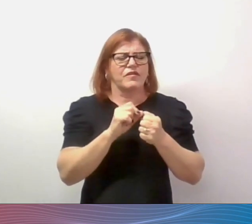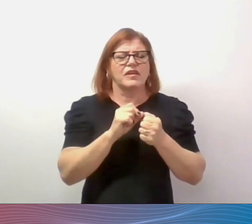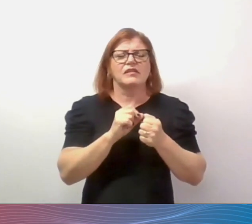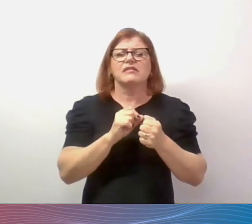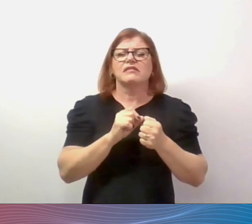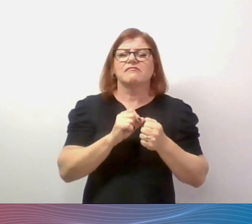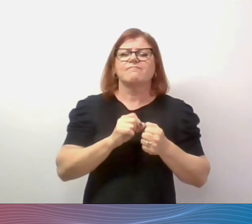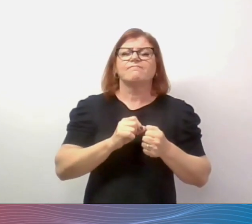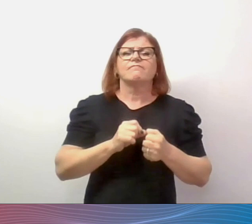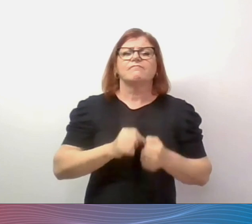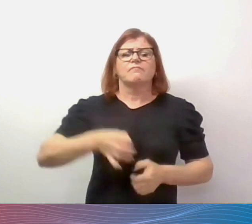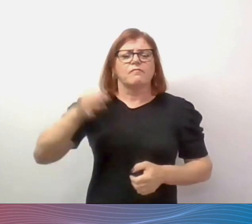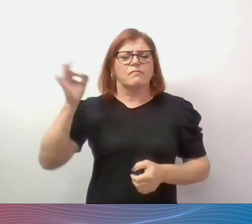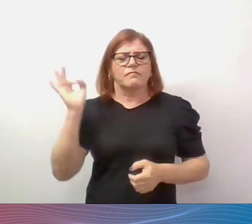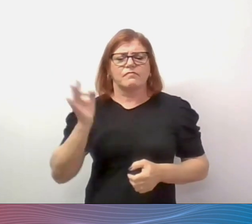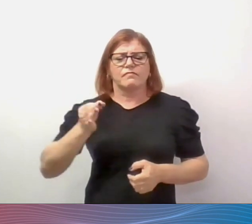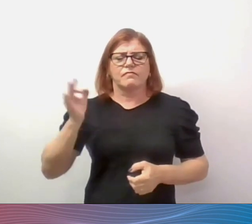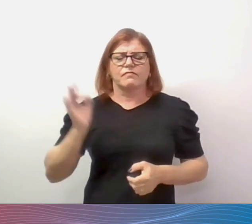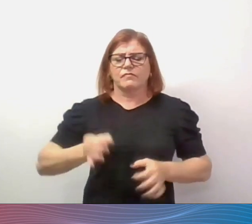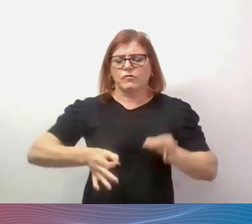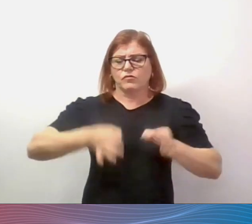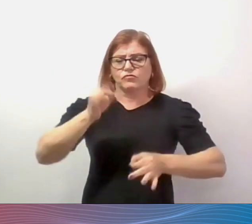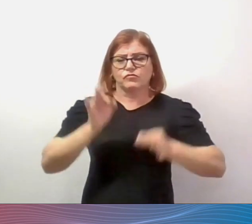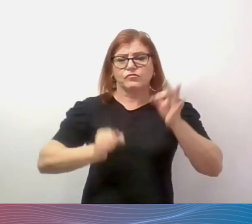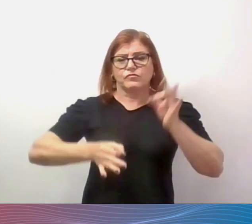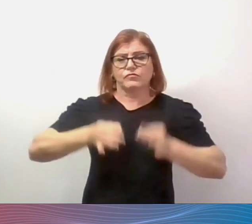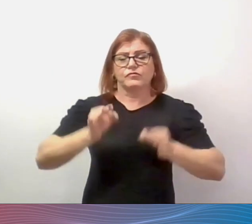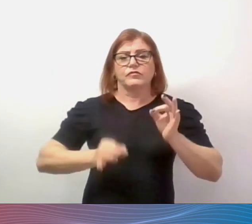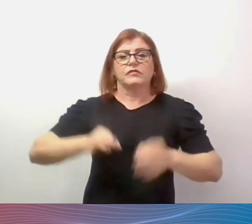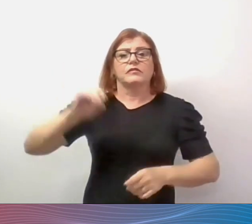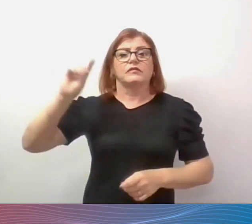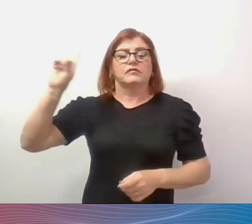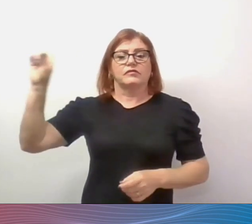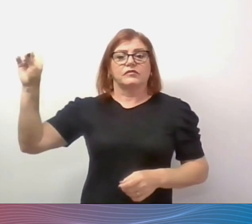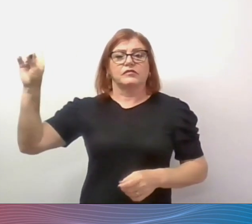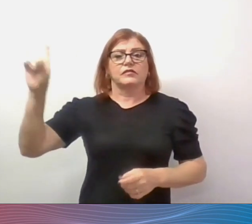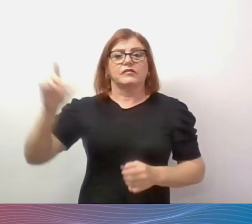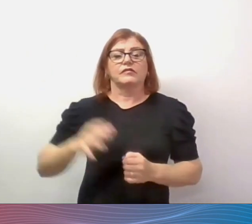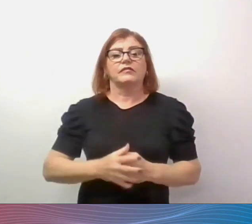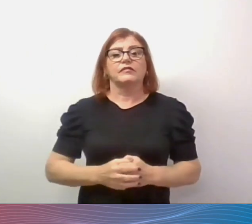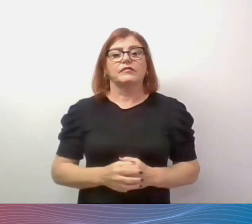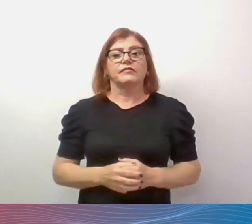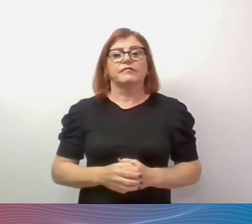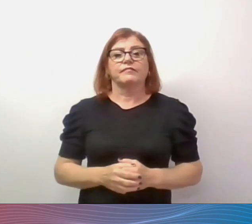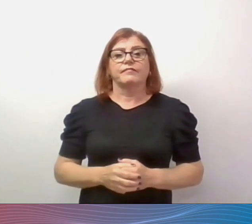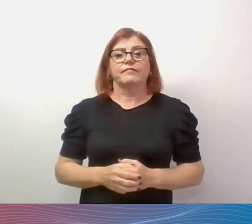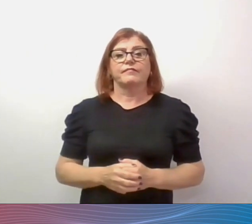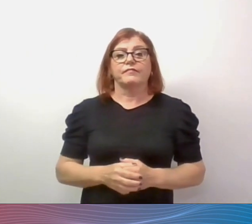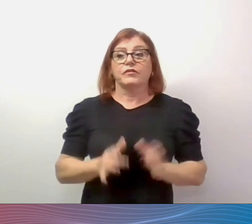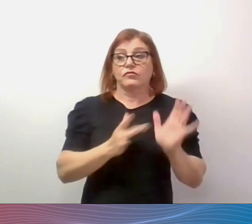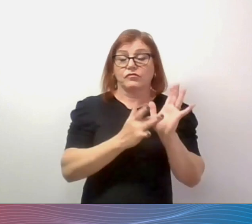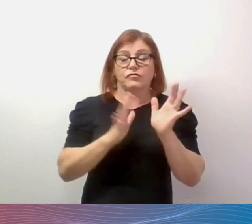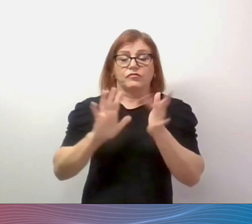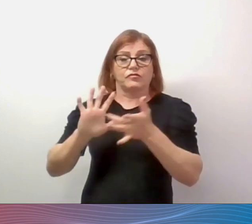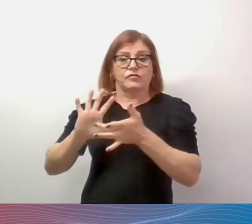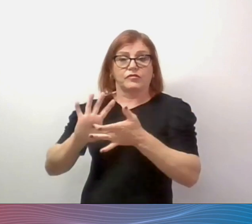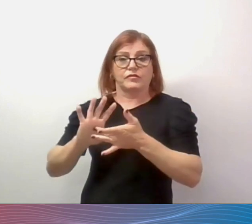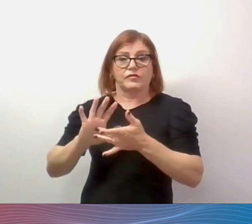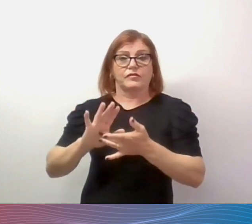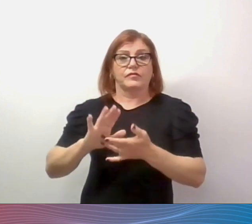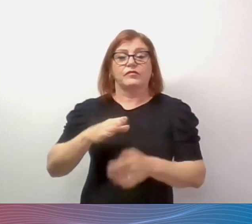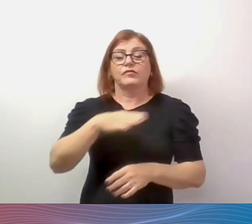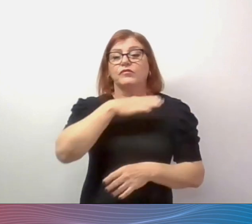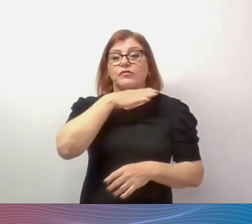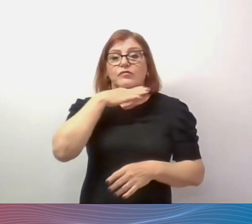He accomplished an act which satisfied God's righteousness. Ele morreu por nós na cruz e seu sangue